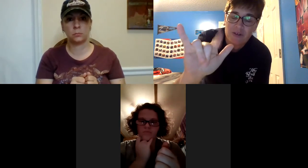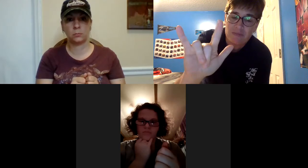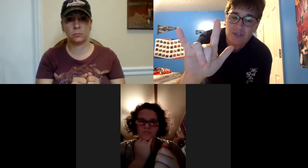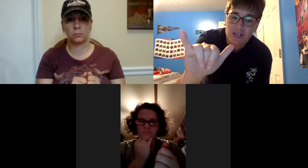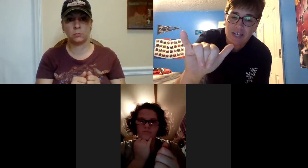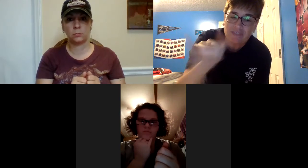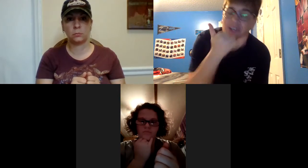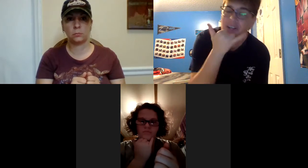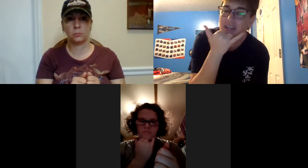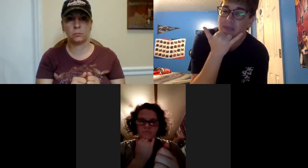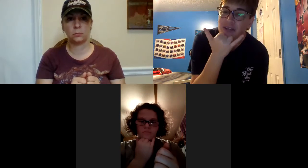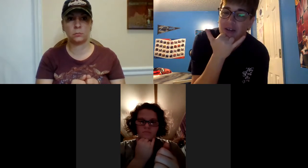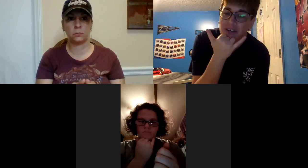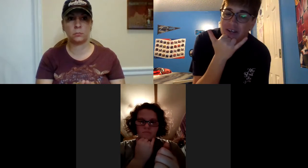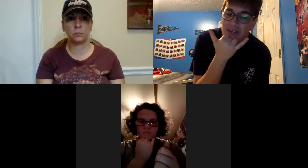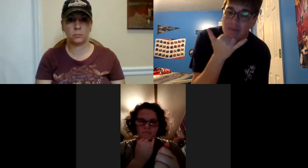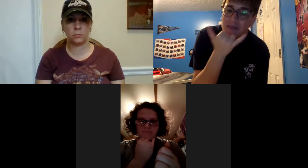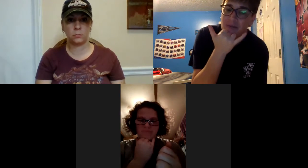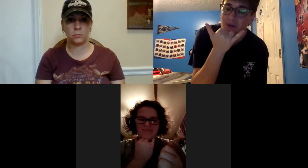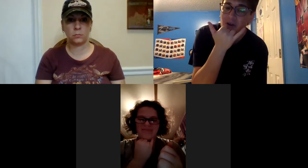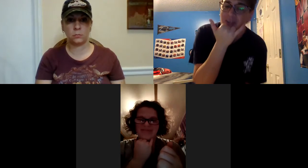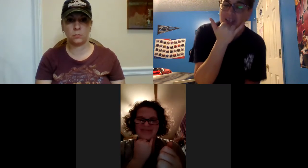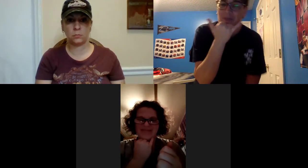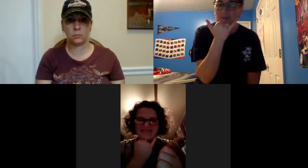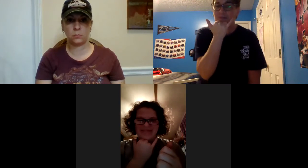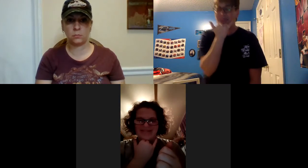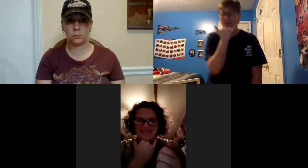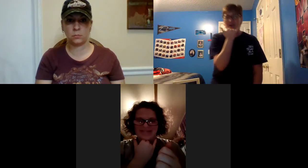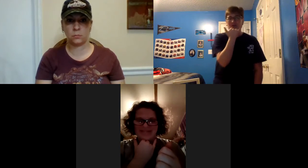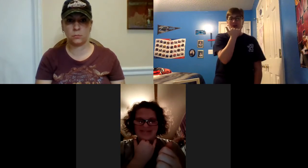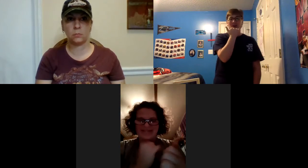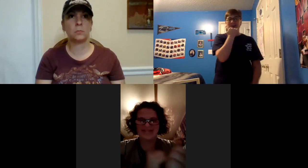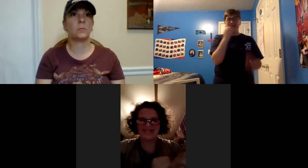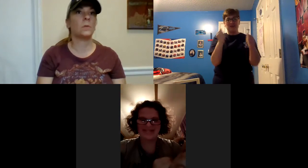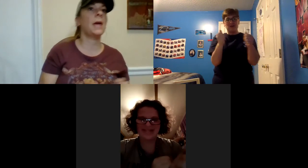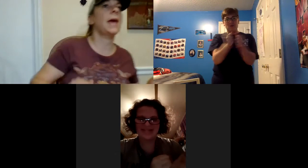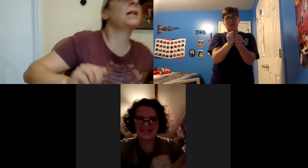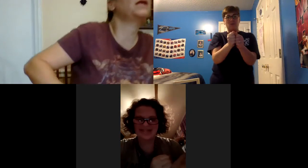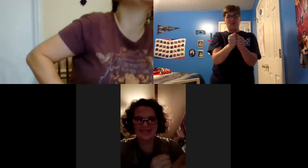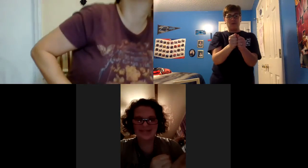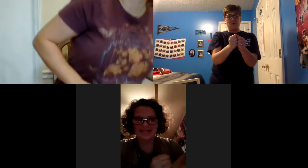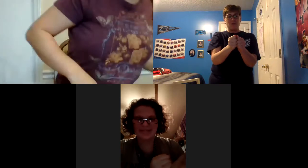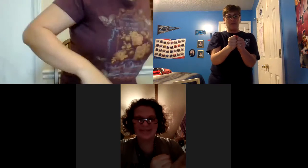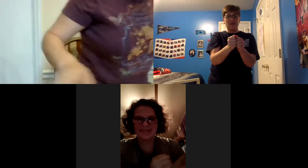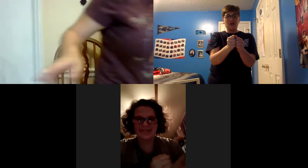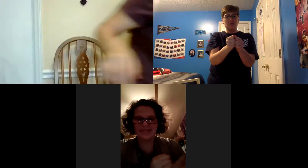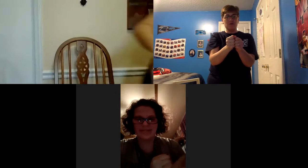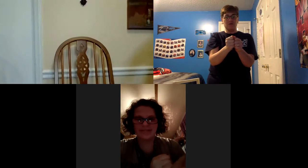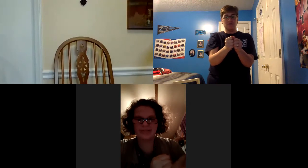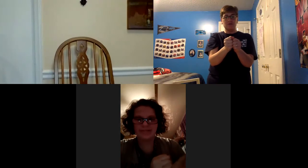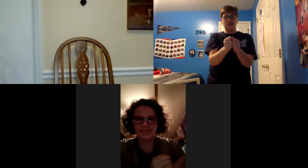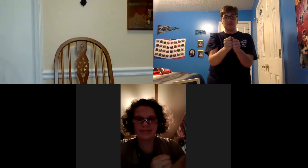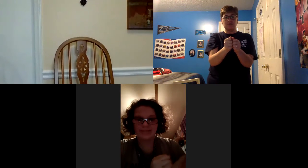your index finger down. Yep, there you go. Yep, wrong. Yep, wrong. Hey, Adeline.